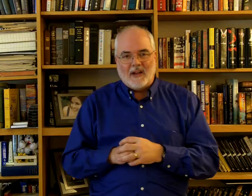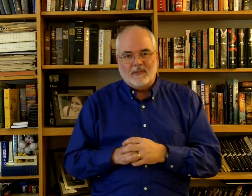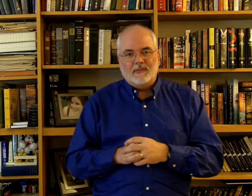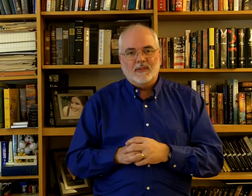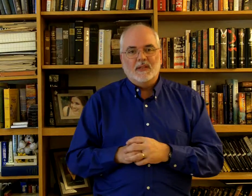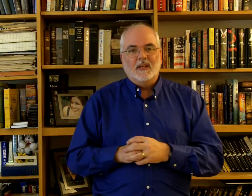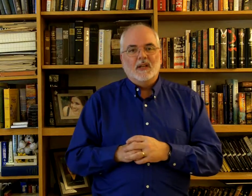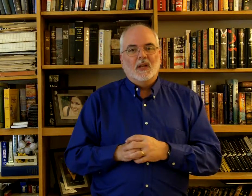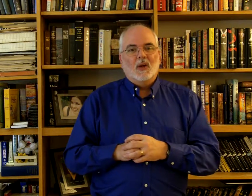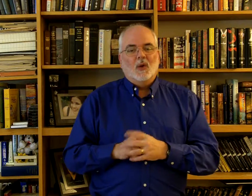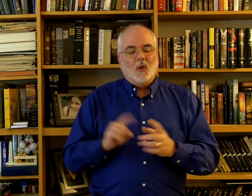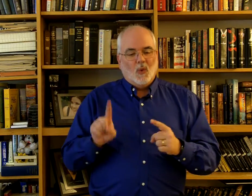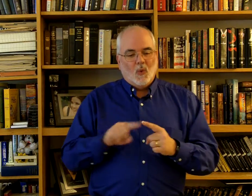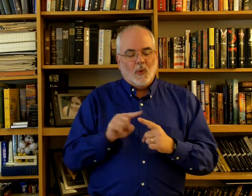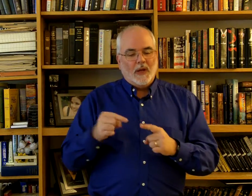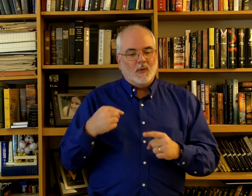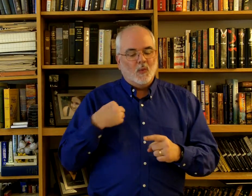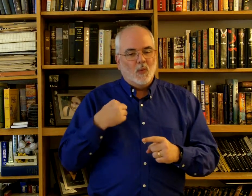have. When we